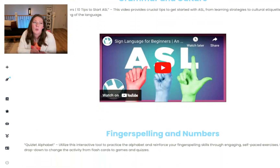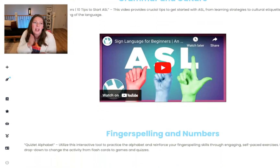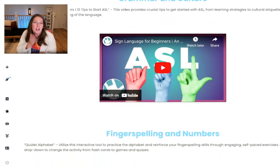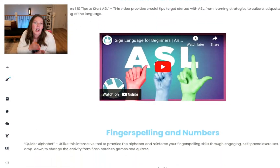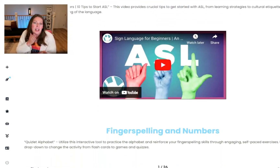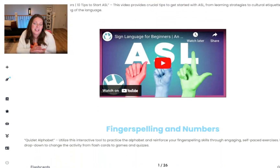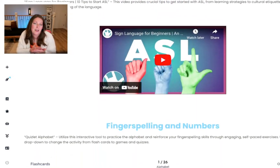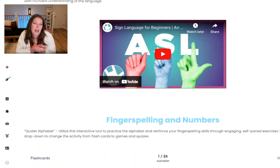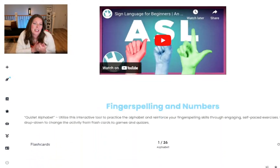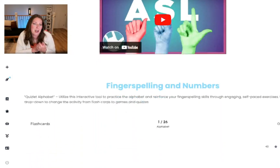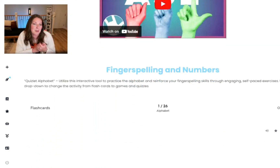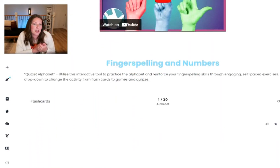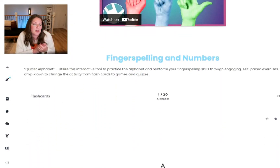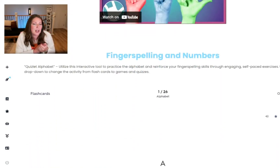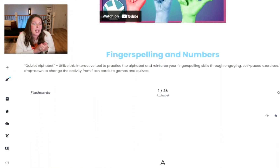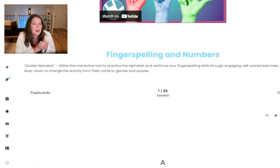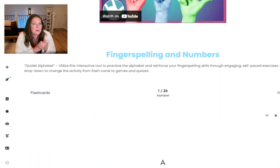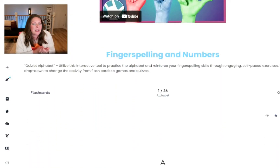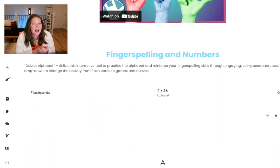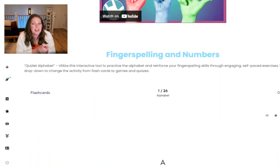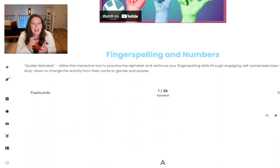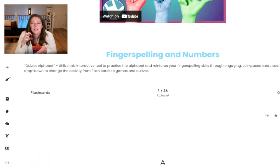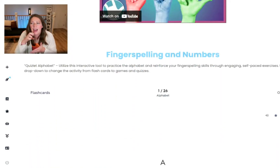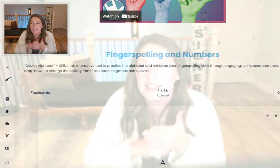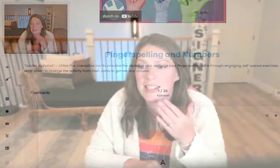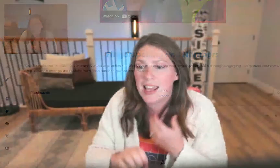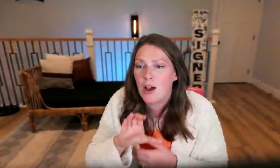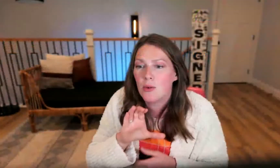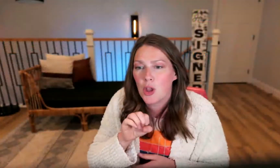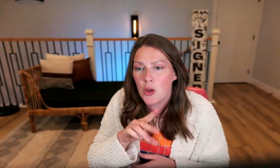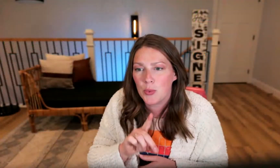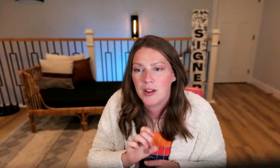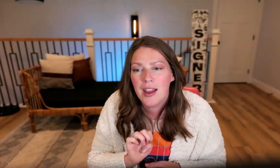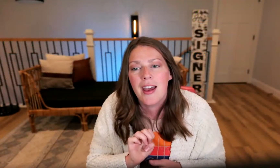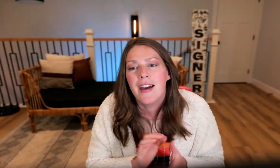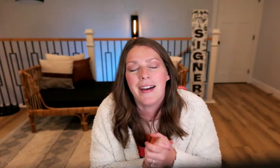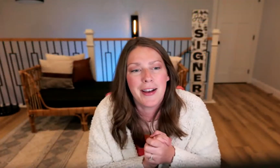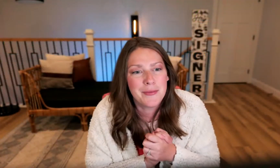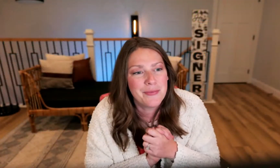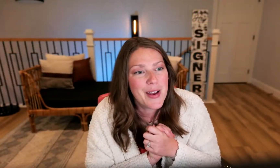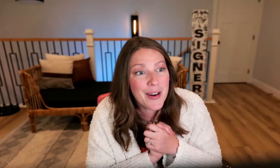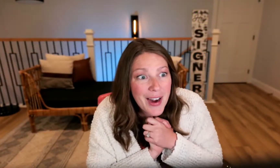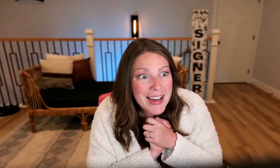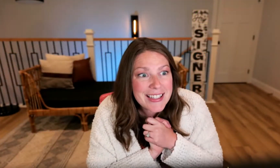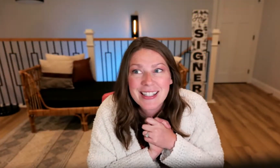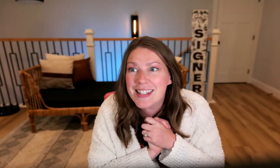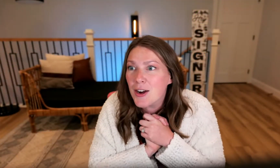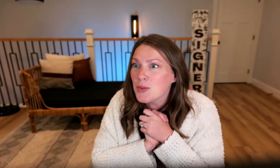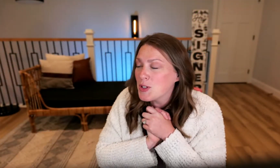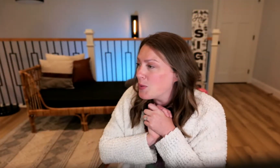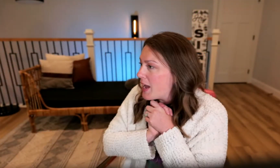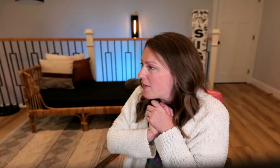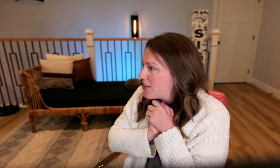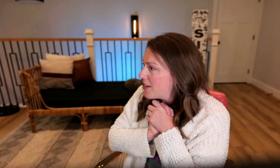great, great, great time to do it because of that discount code. All right, so do we have